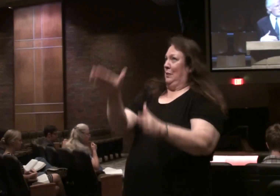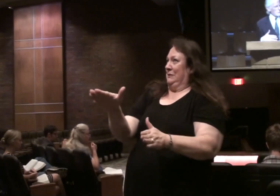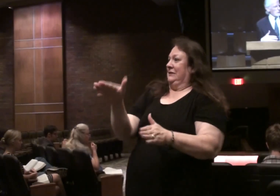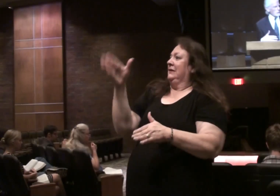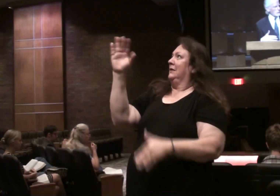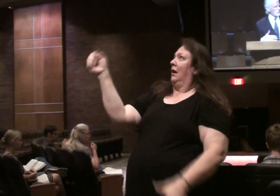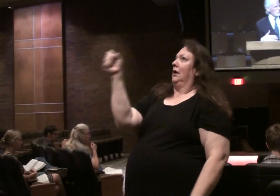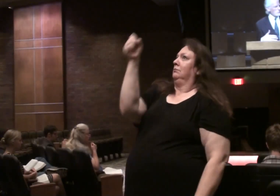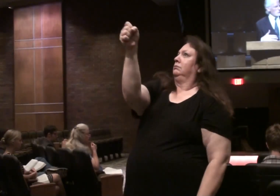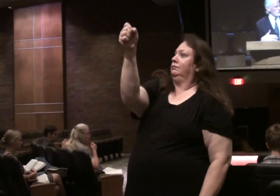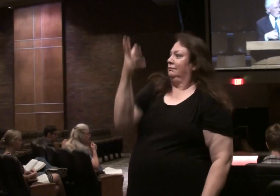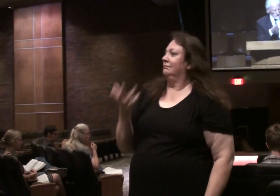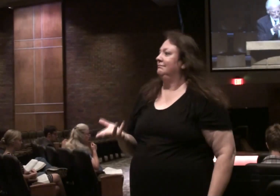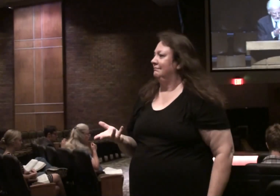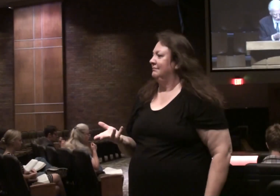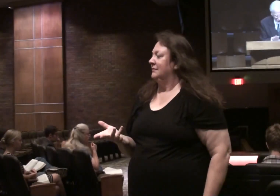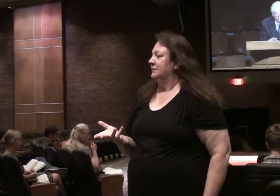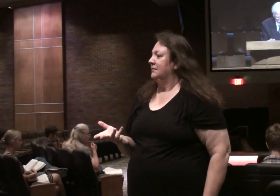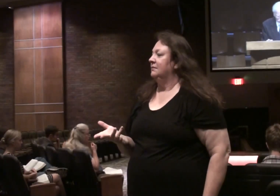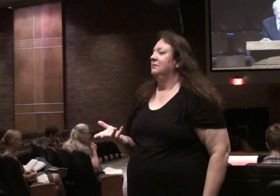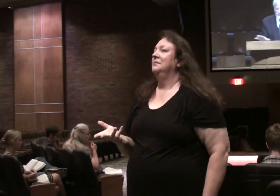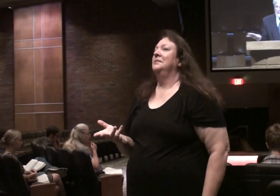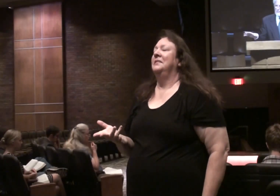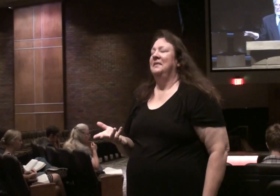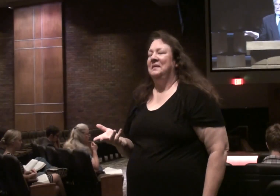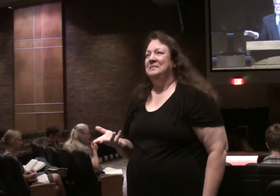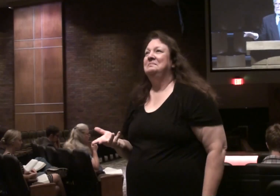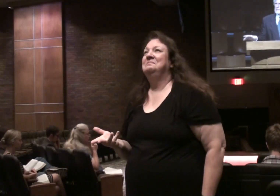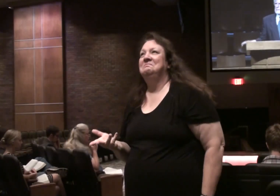in that place. All of a sudden, life